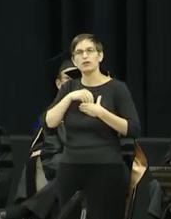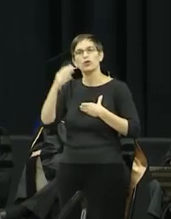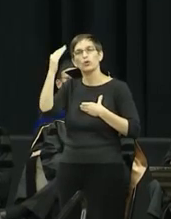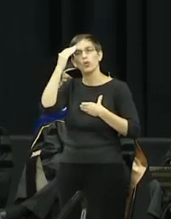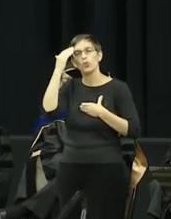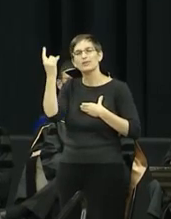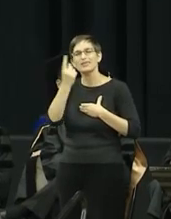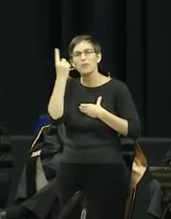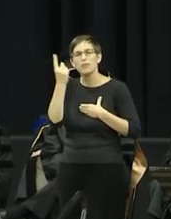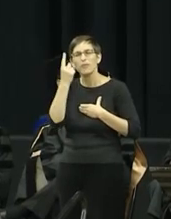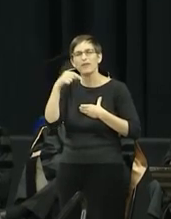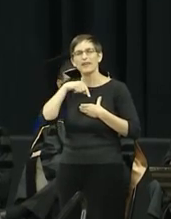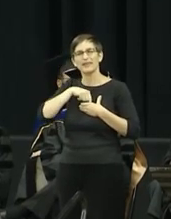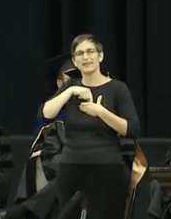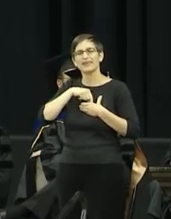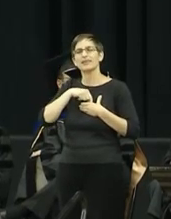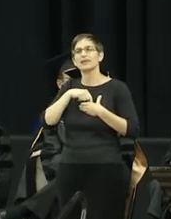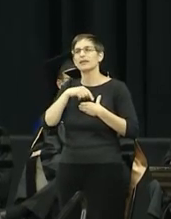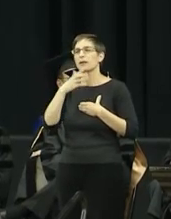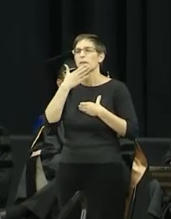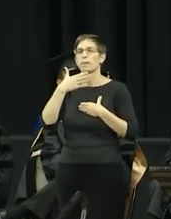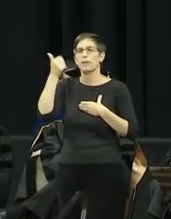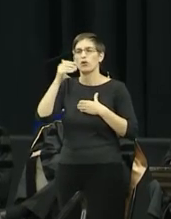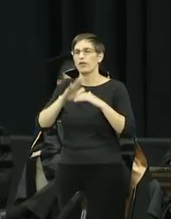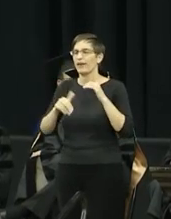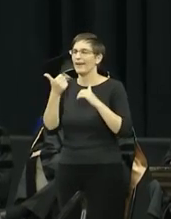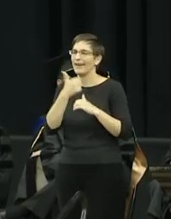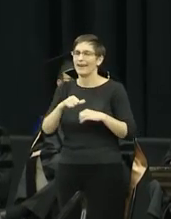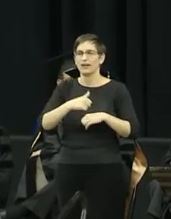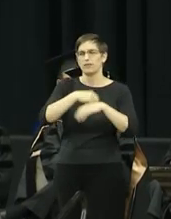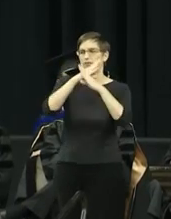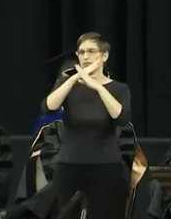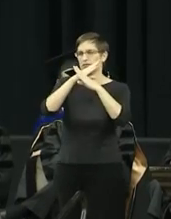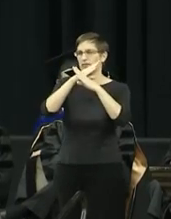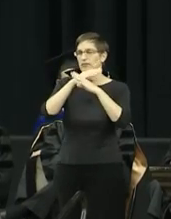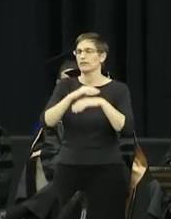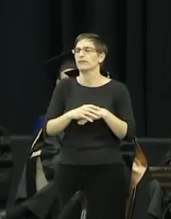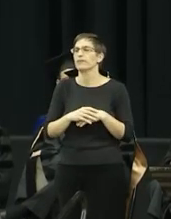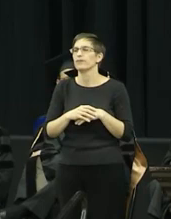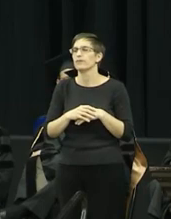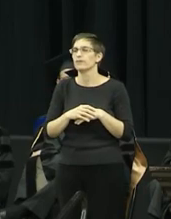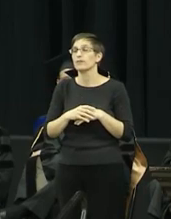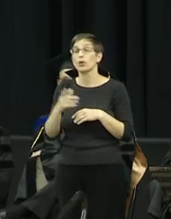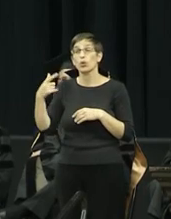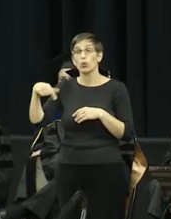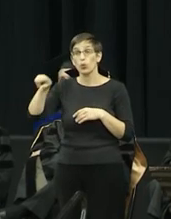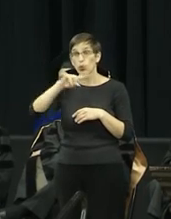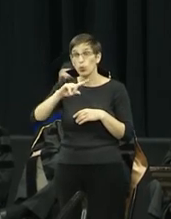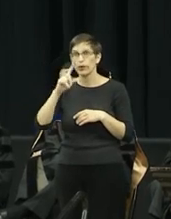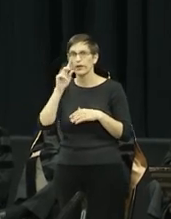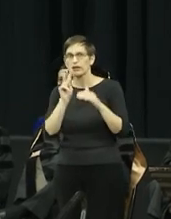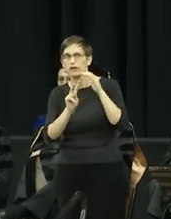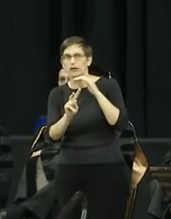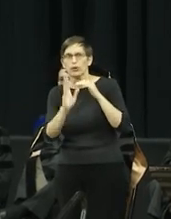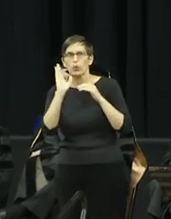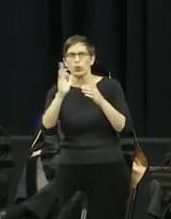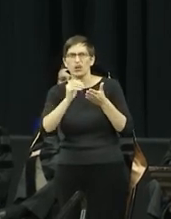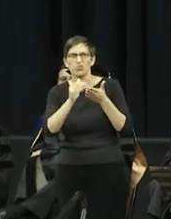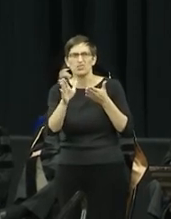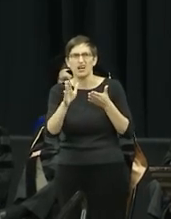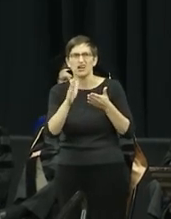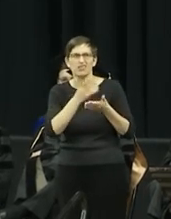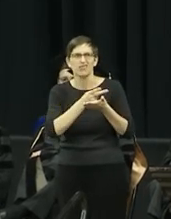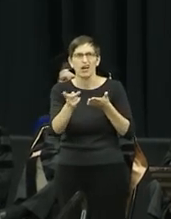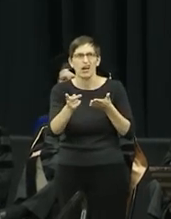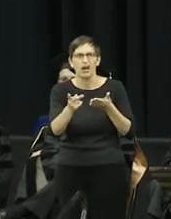inside of you that is greater than any obstacle. But when we anticipate rejection, it's all too easy to